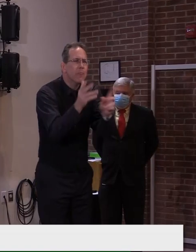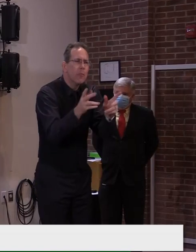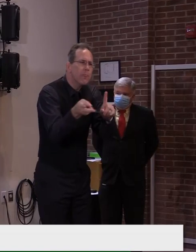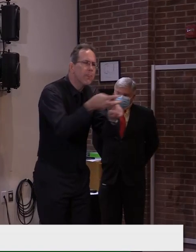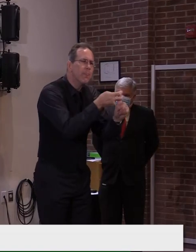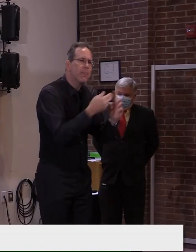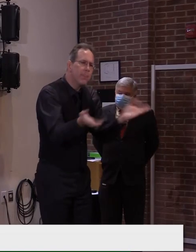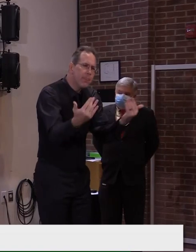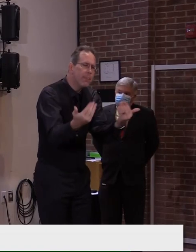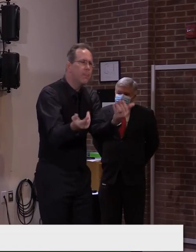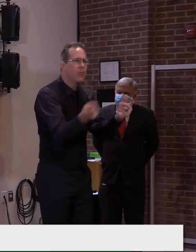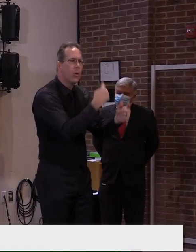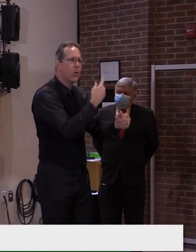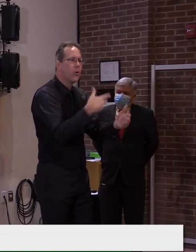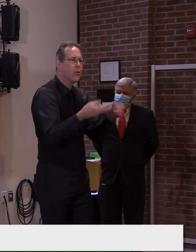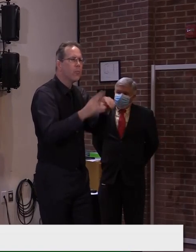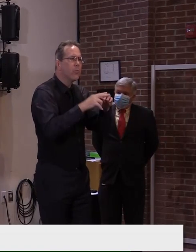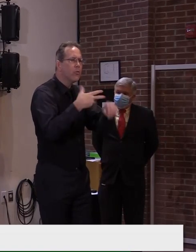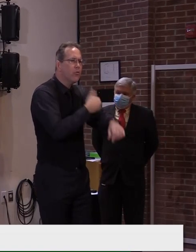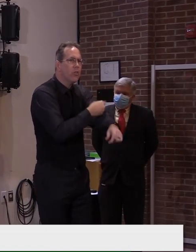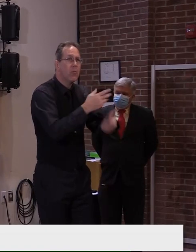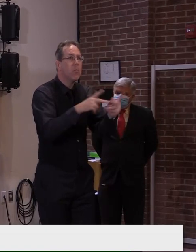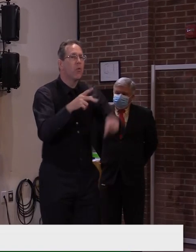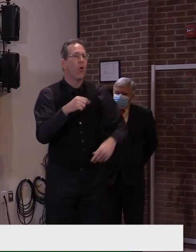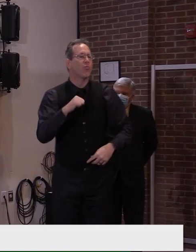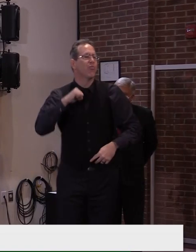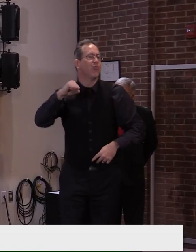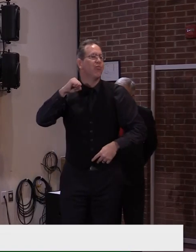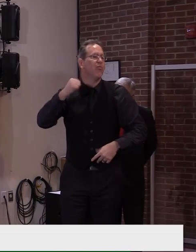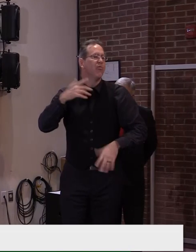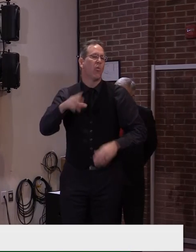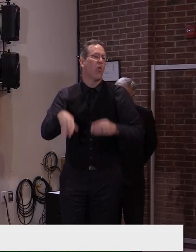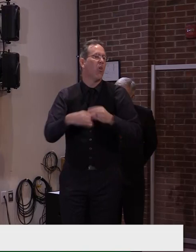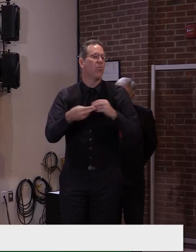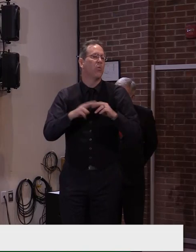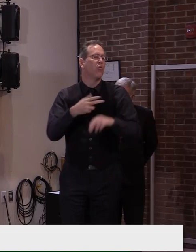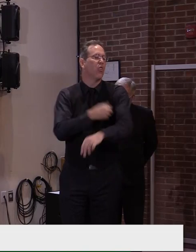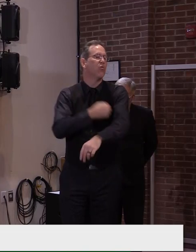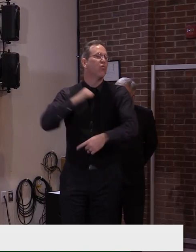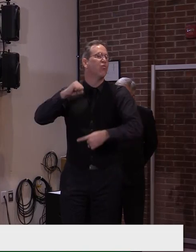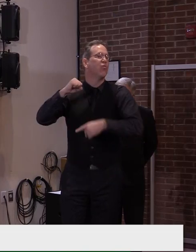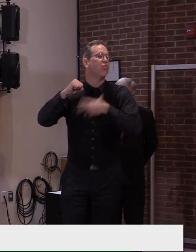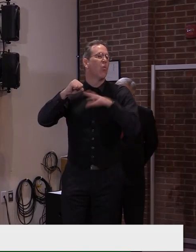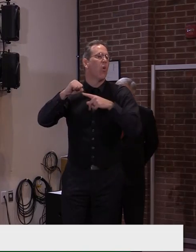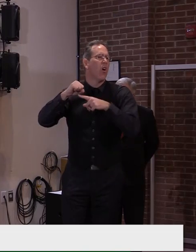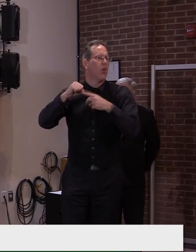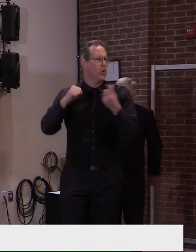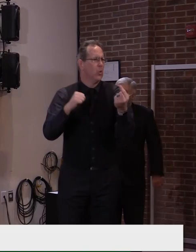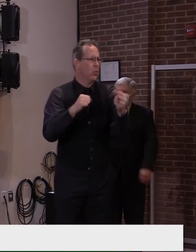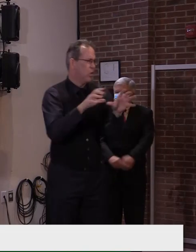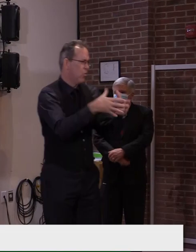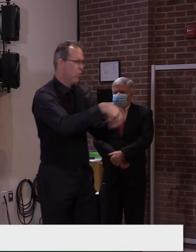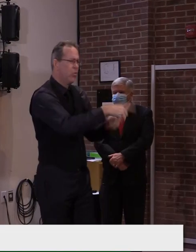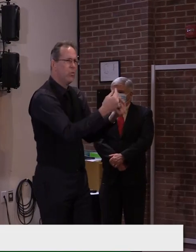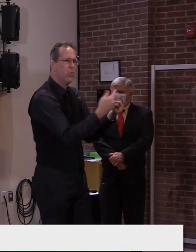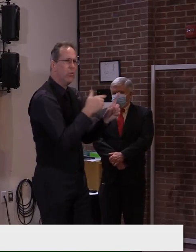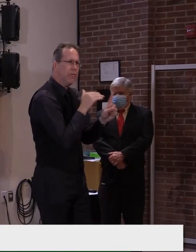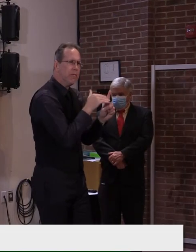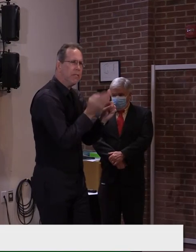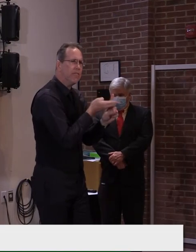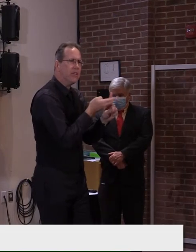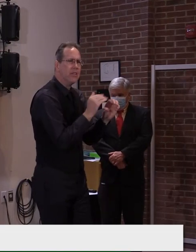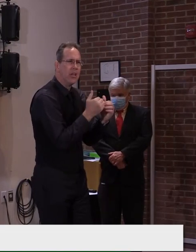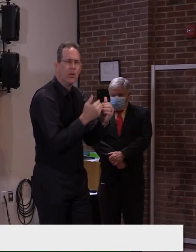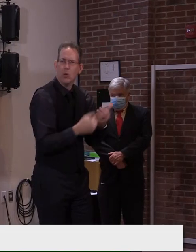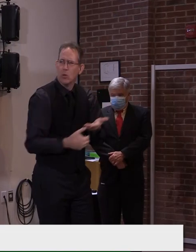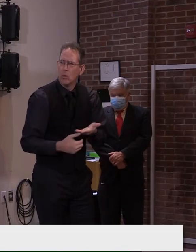convinced that they need to get the shot? Yeah, again, presenting the data every week, like as we do,